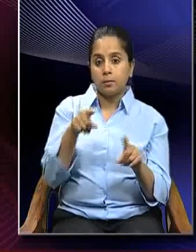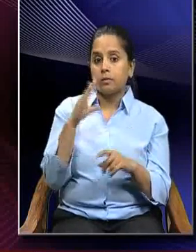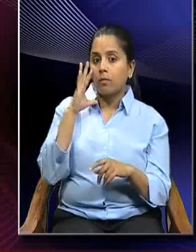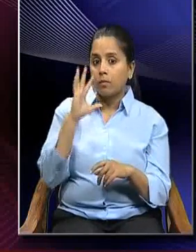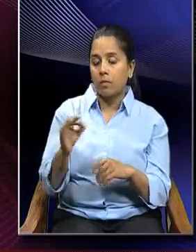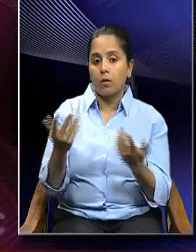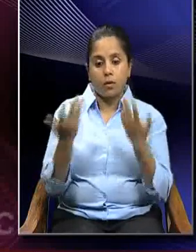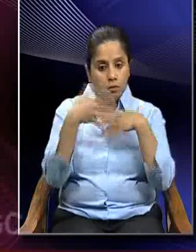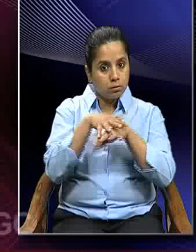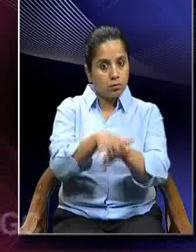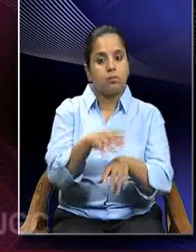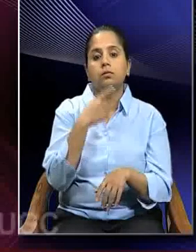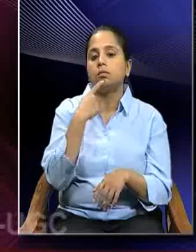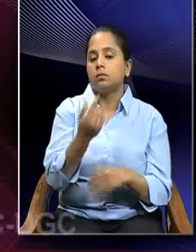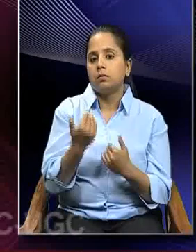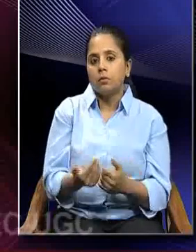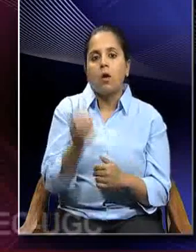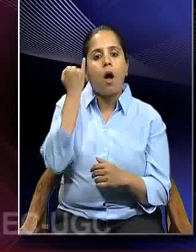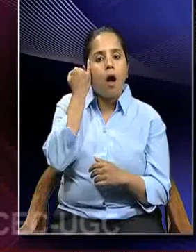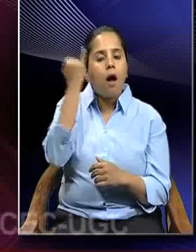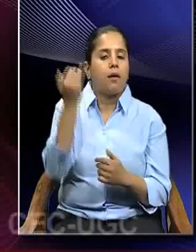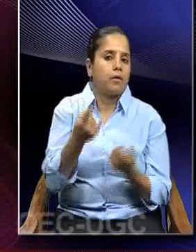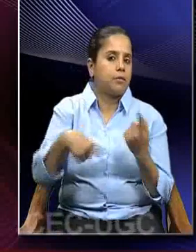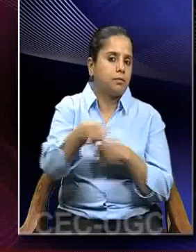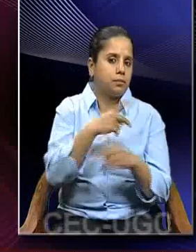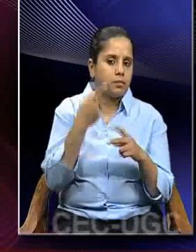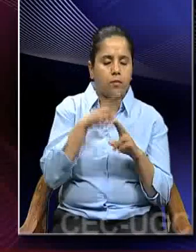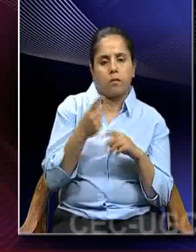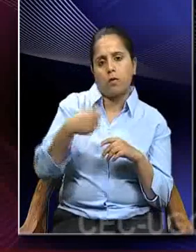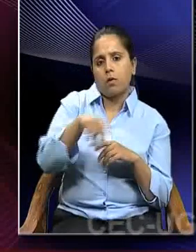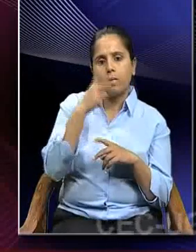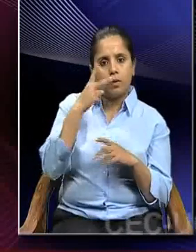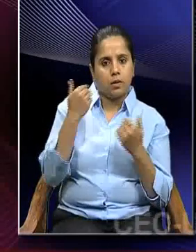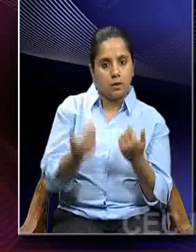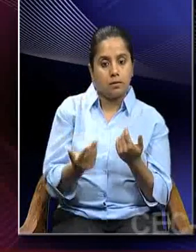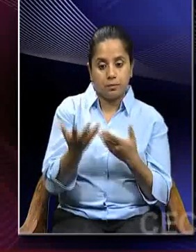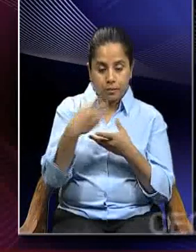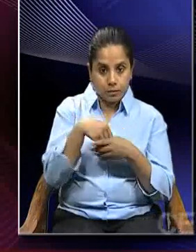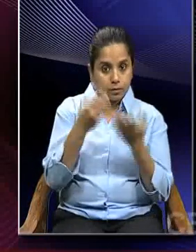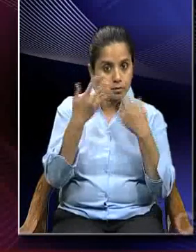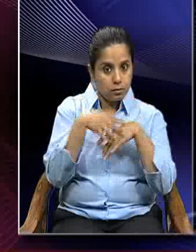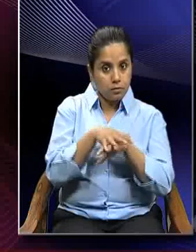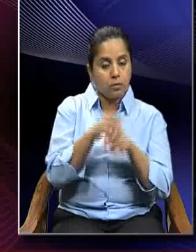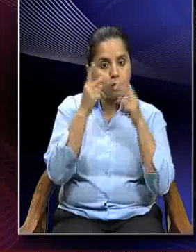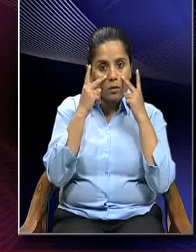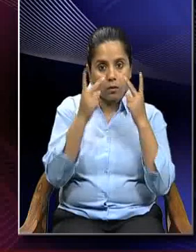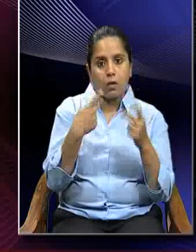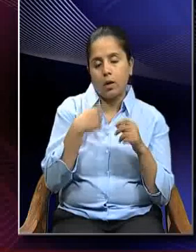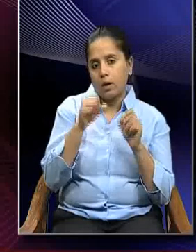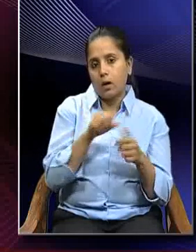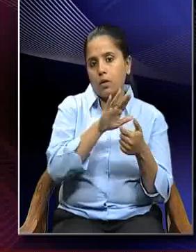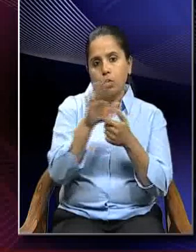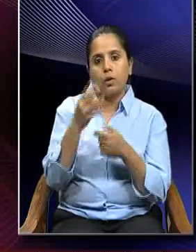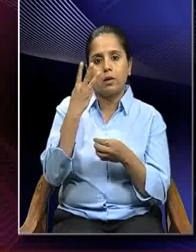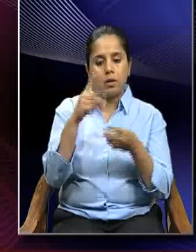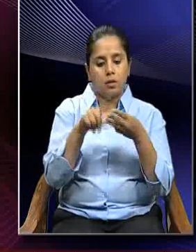of integration of these ideas. If we look at the integrative view, we can represent the